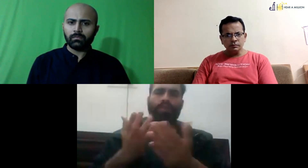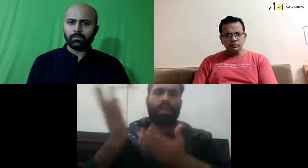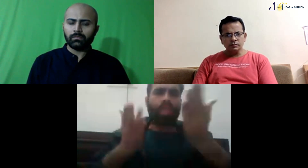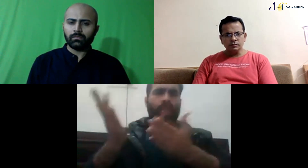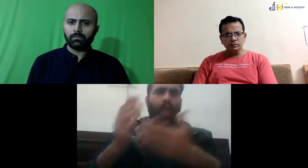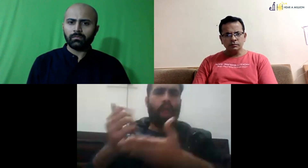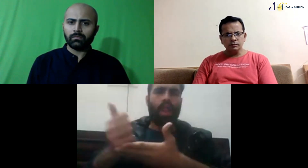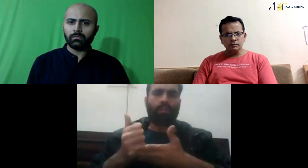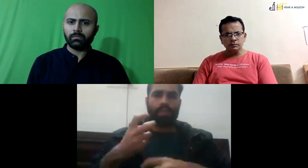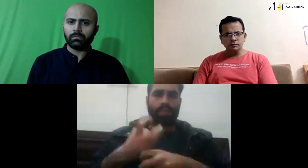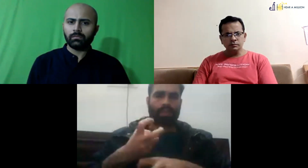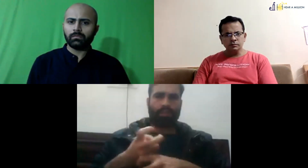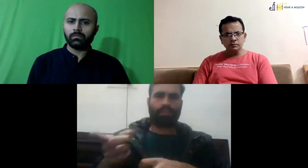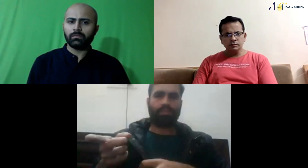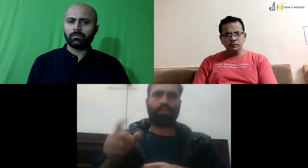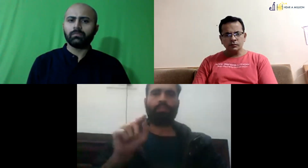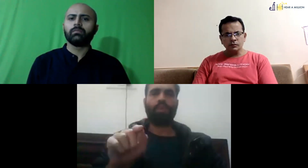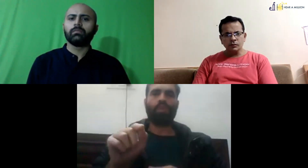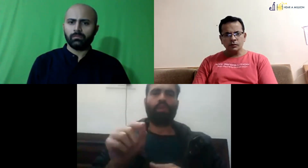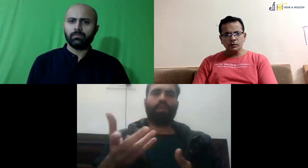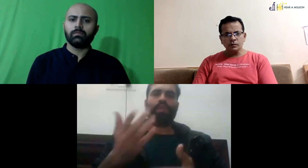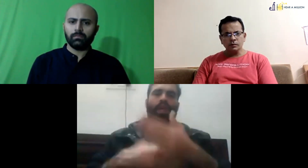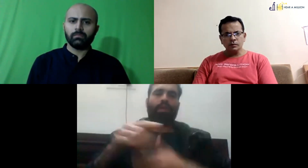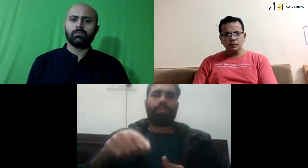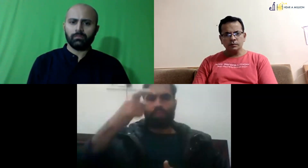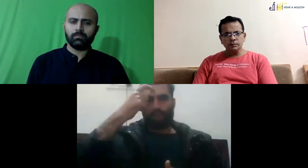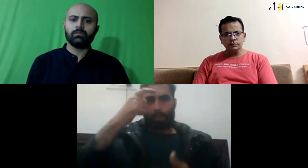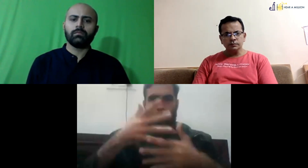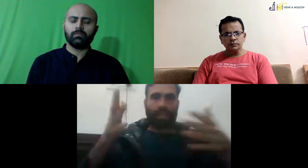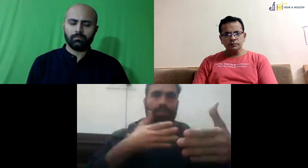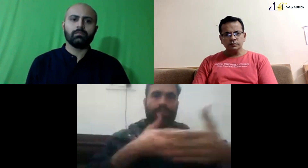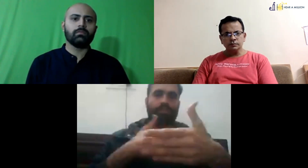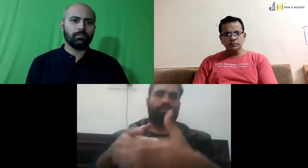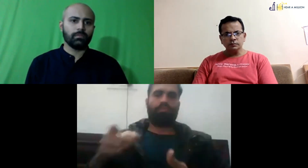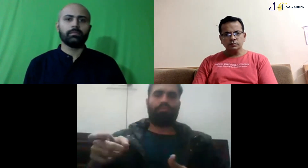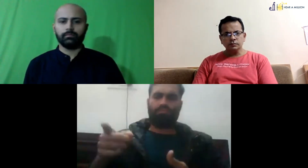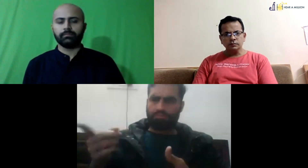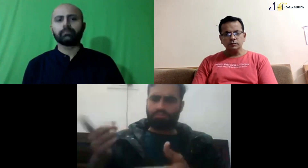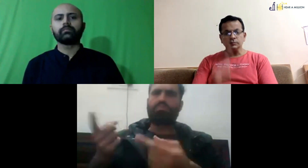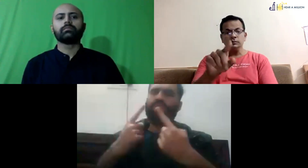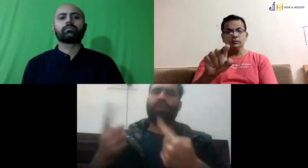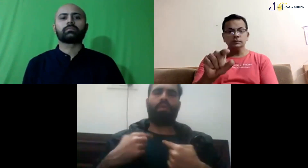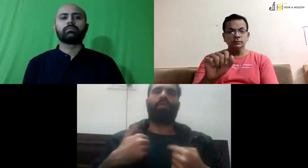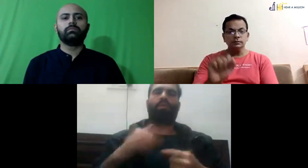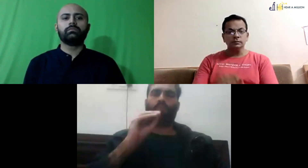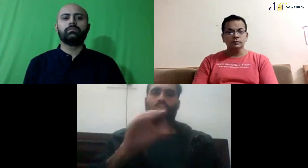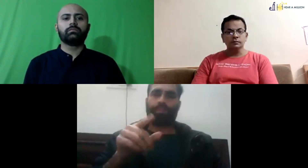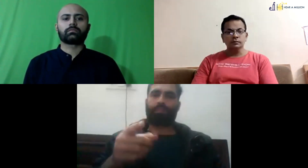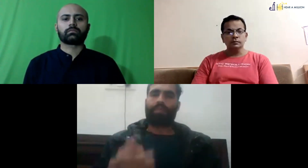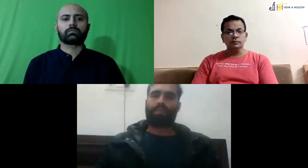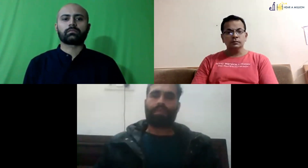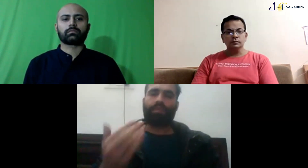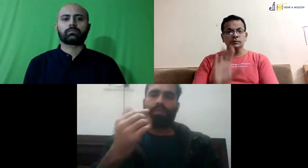them accessibility. And he requested to that. He was providing the chairs and company has removed them. So this kind